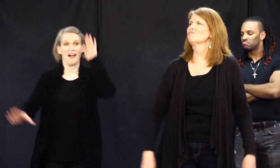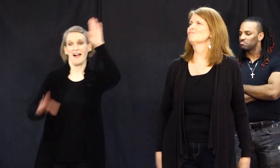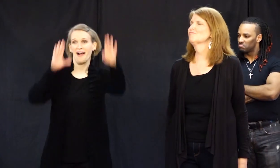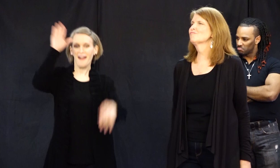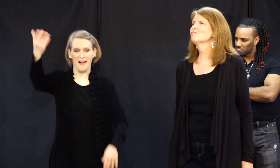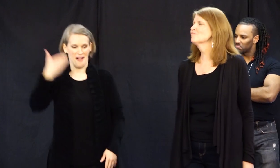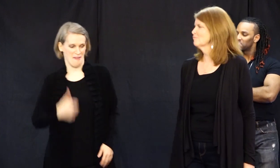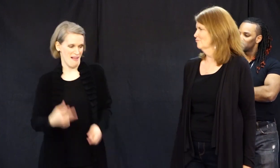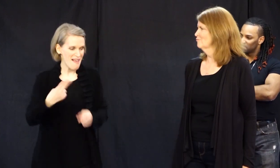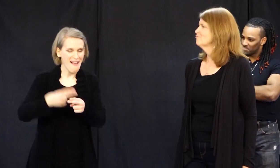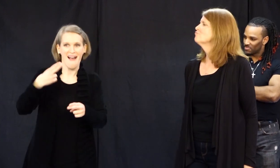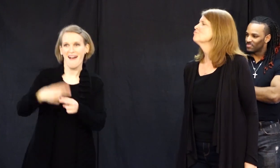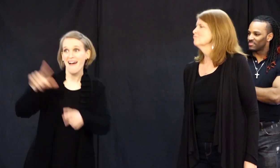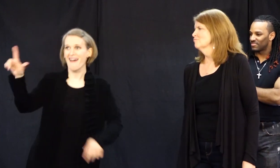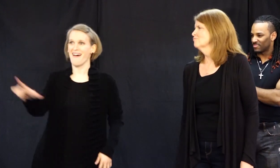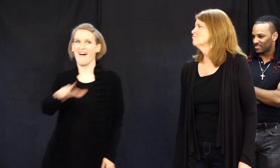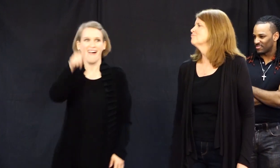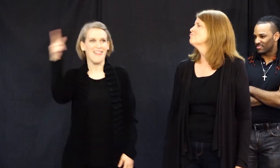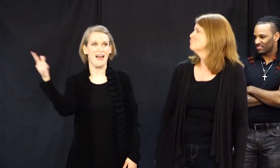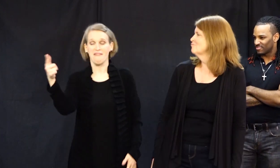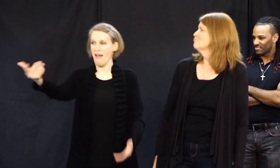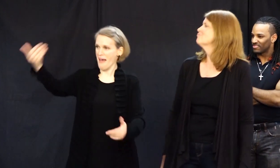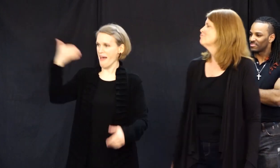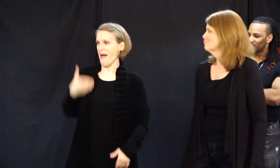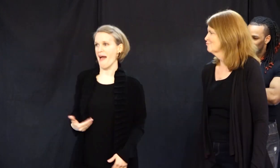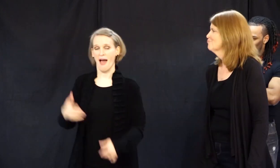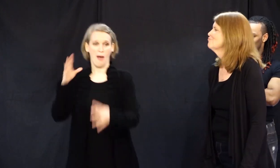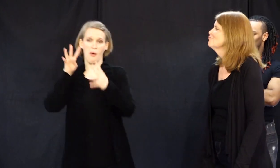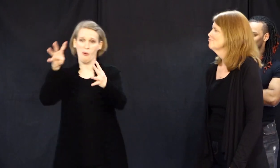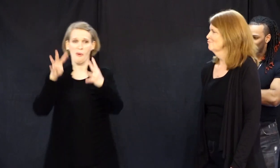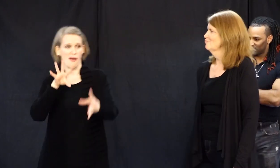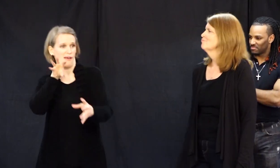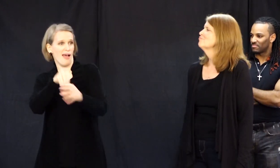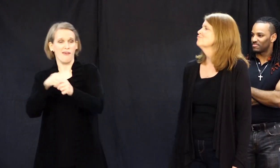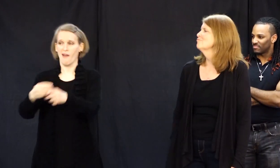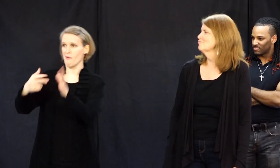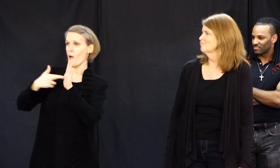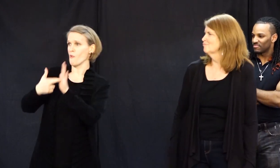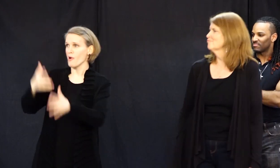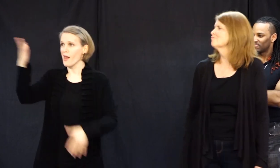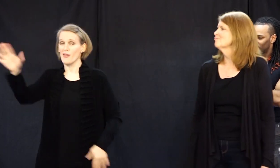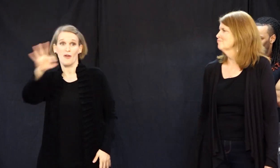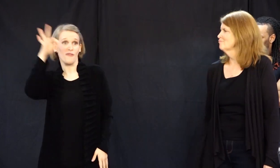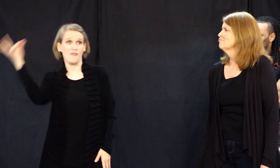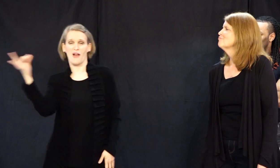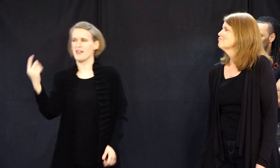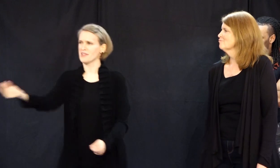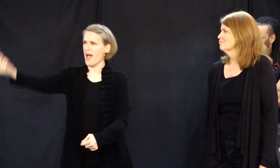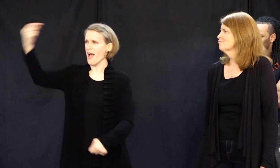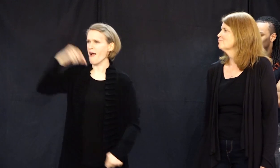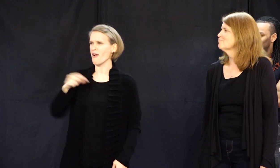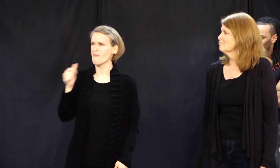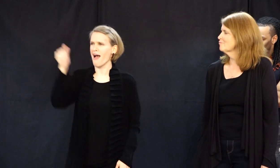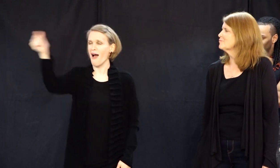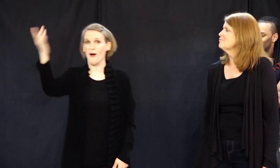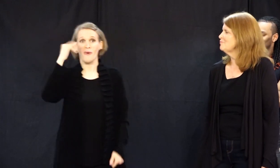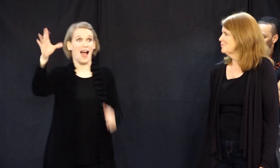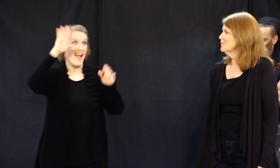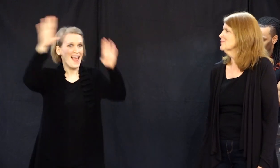ami, je m'appelle Lafayette, the Lancelot of the revolutionary set. I came from afar just to say bonsoir to